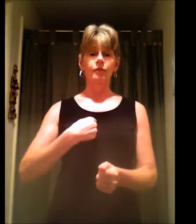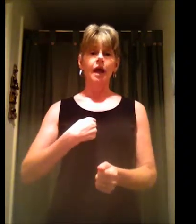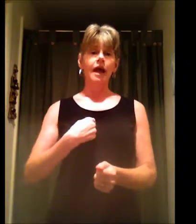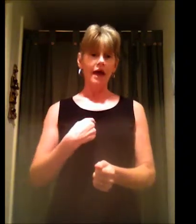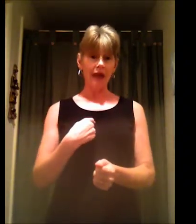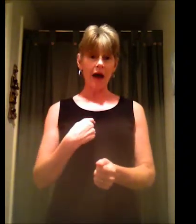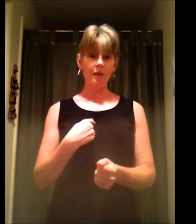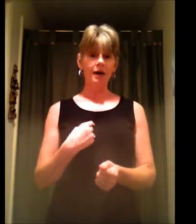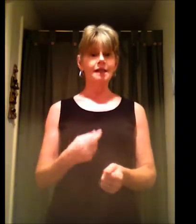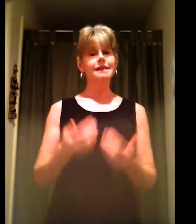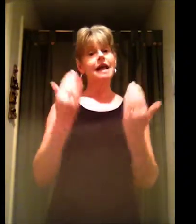And that was